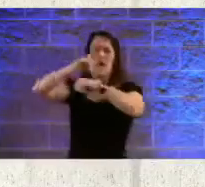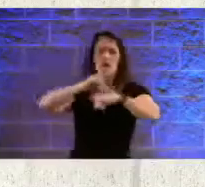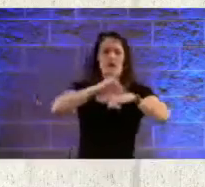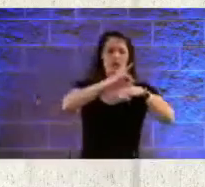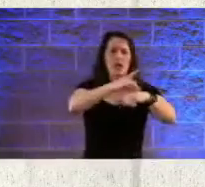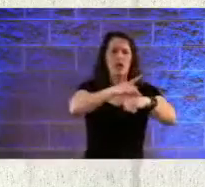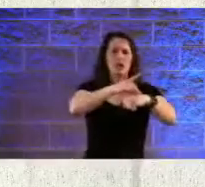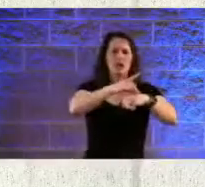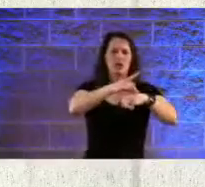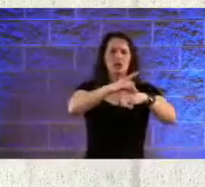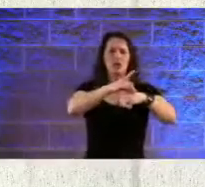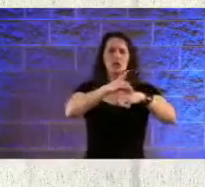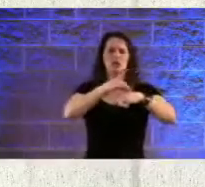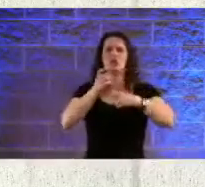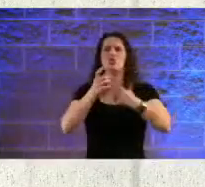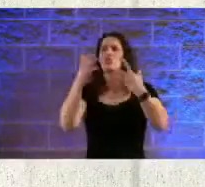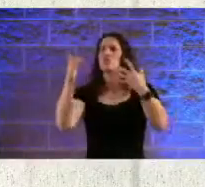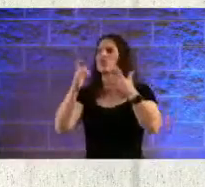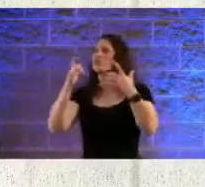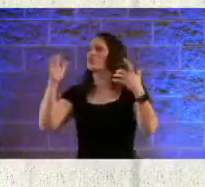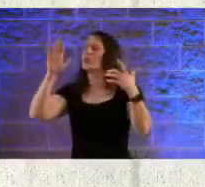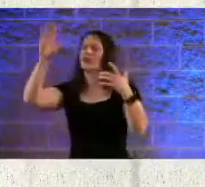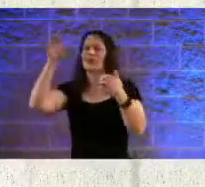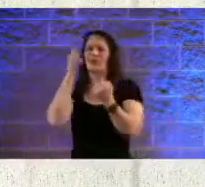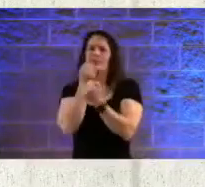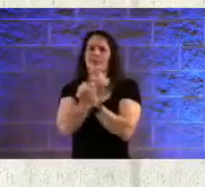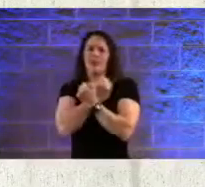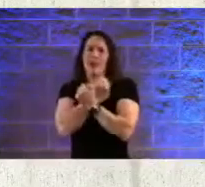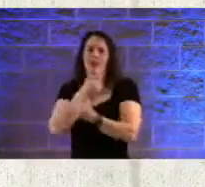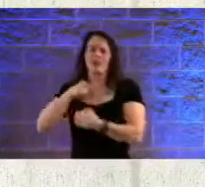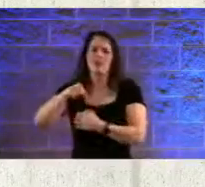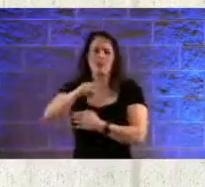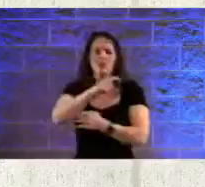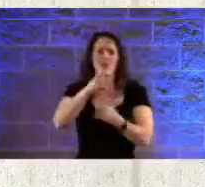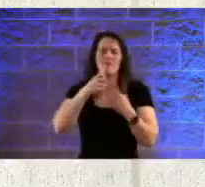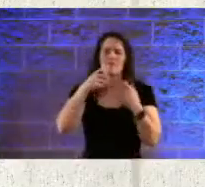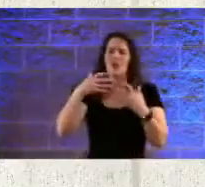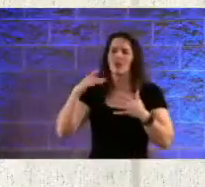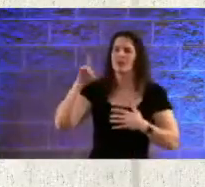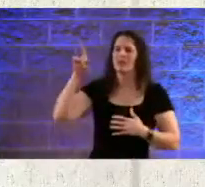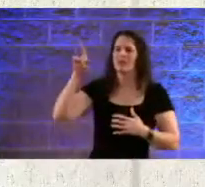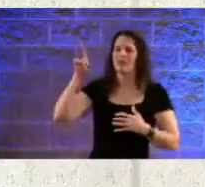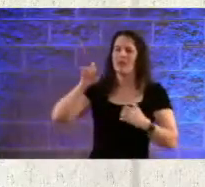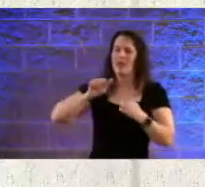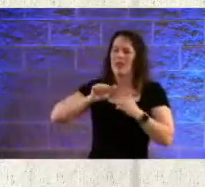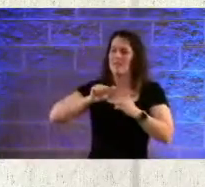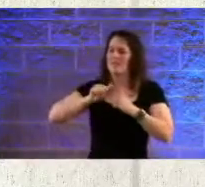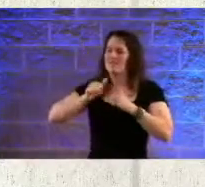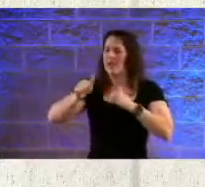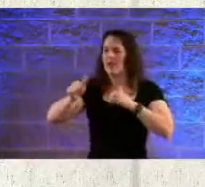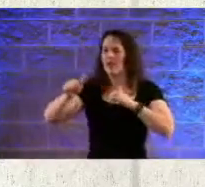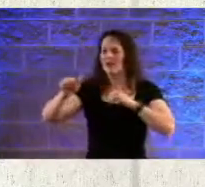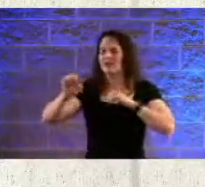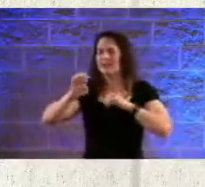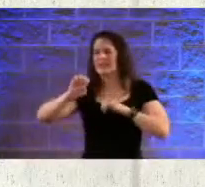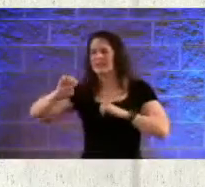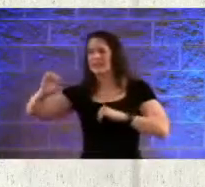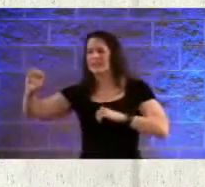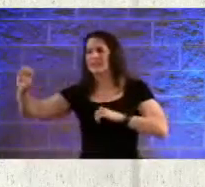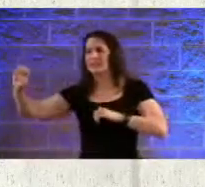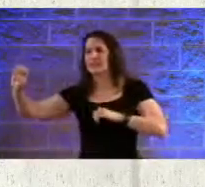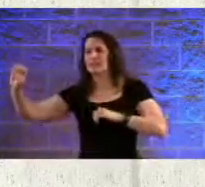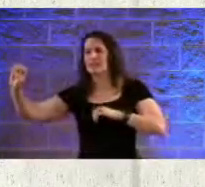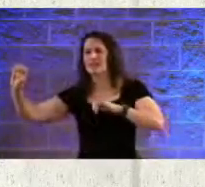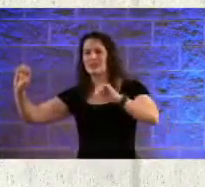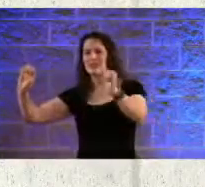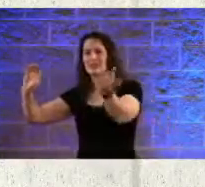earth, so great is His love for those who fear Him. As far as the east is from the